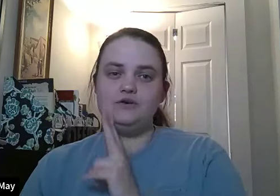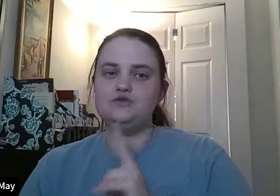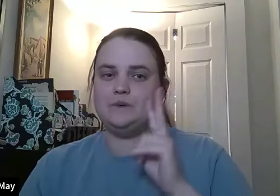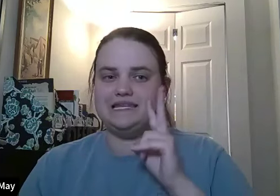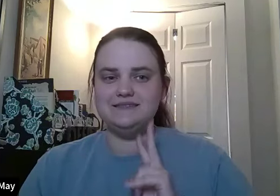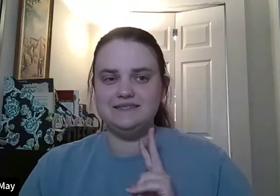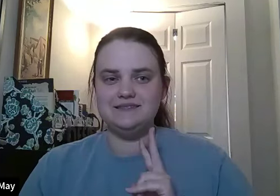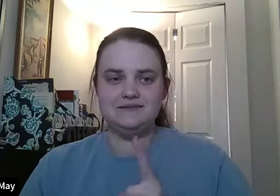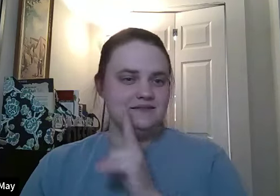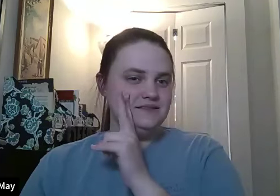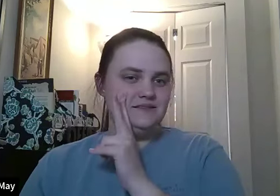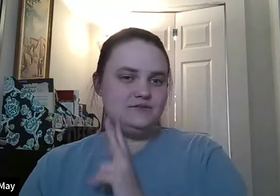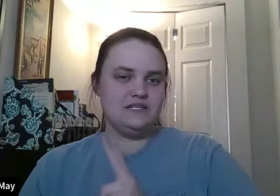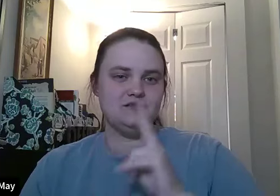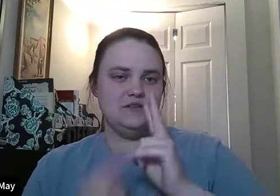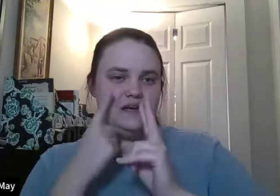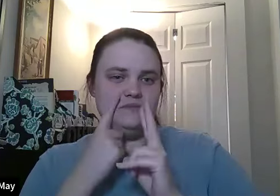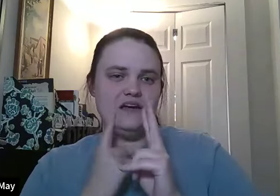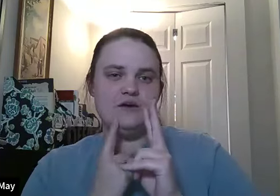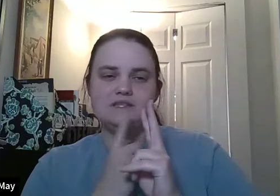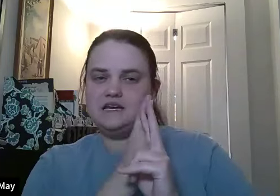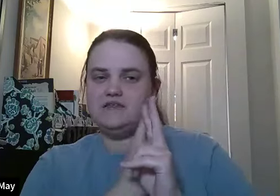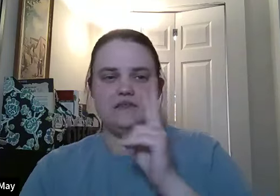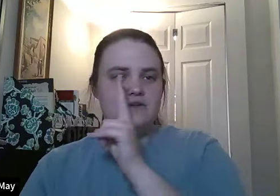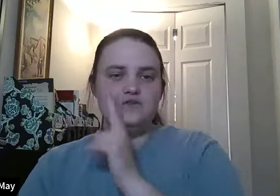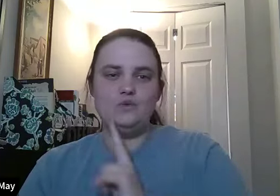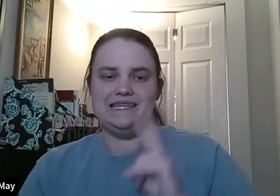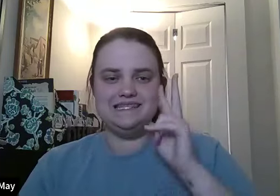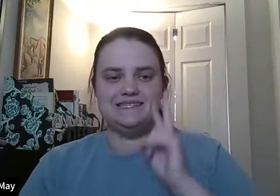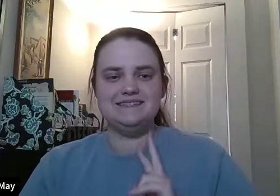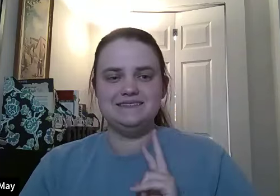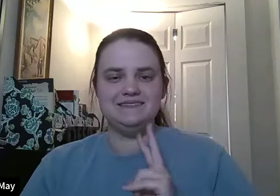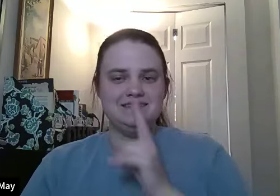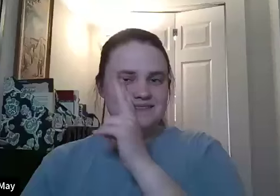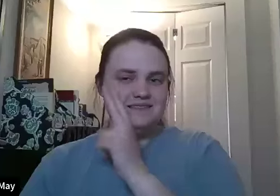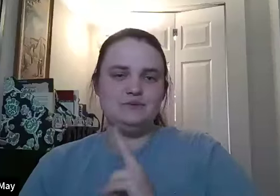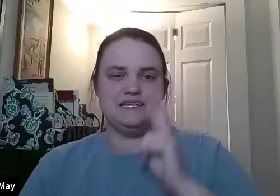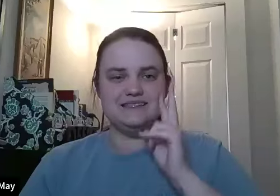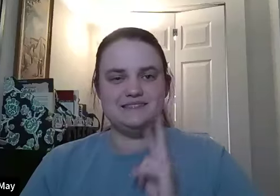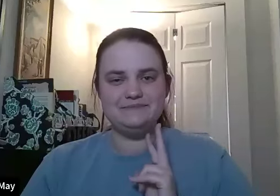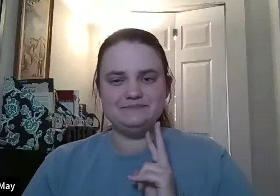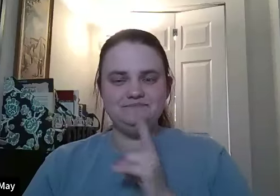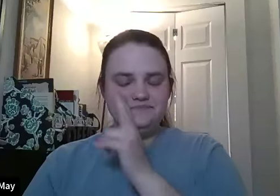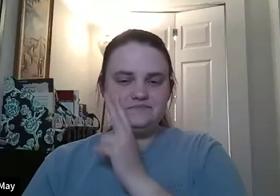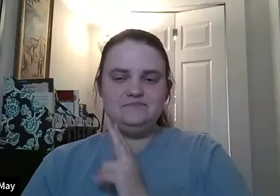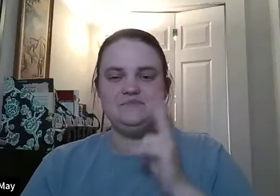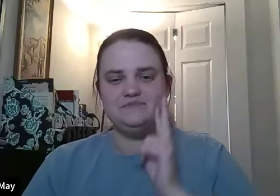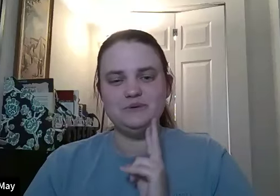go twins. Twins. So you like come down on one side and then the other. Twins. Twins.